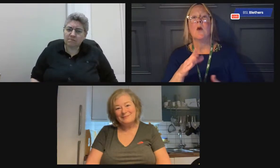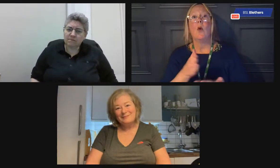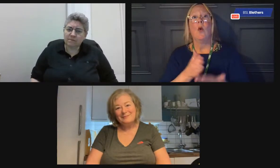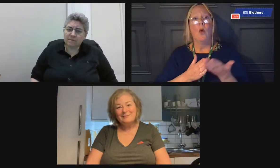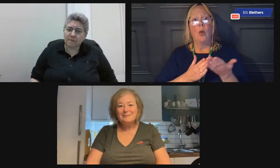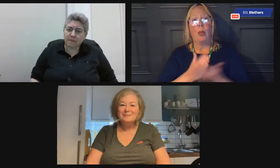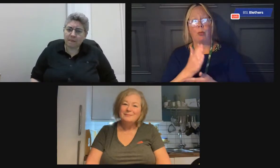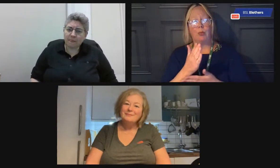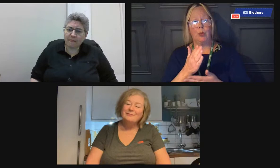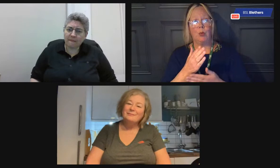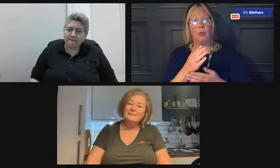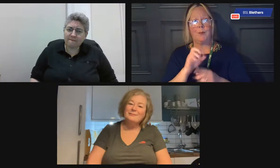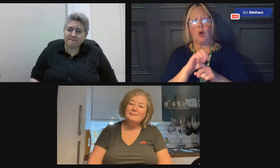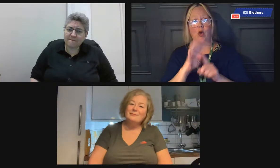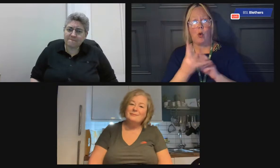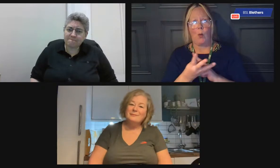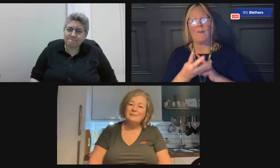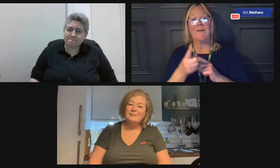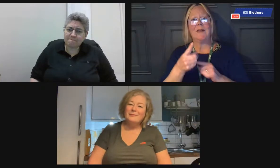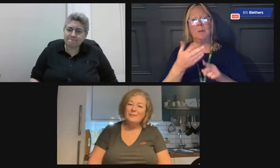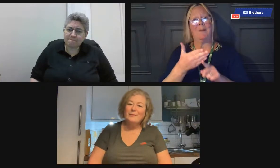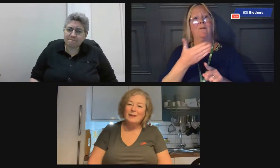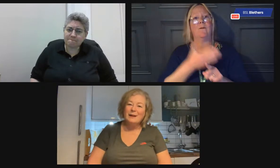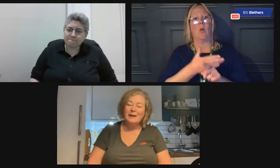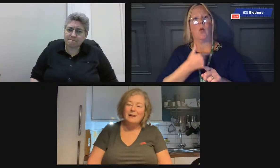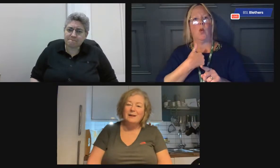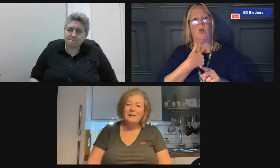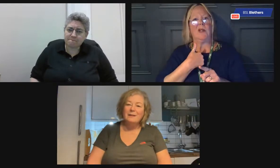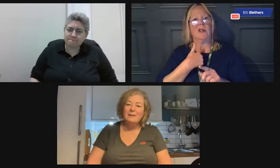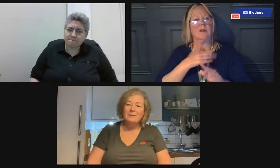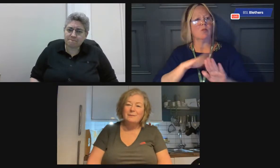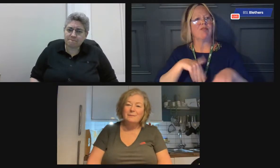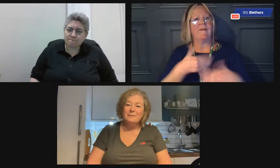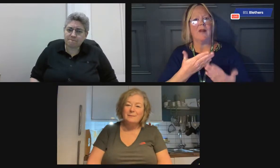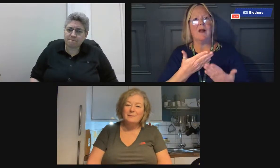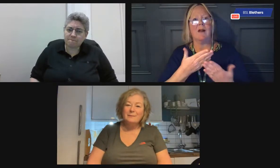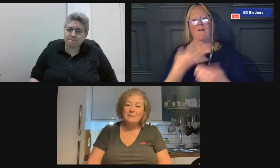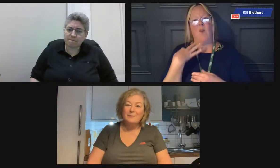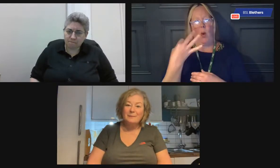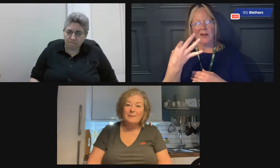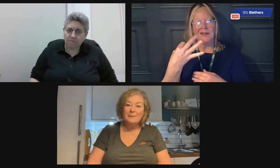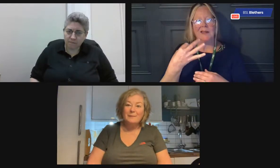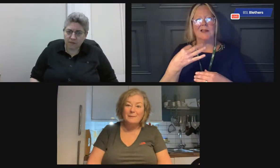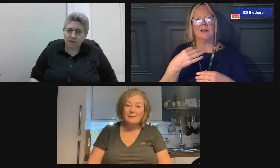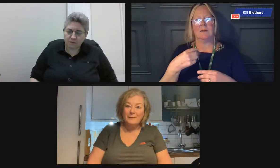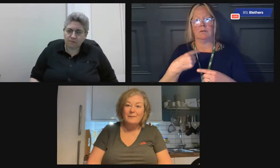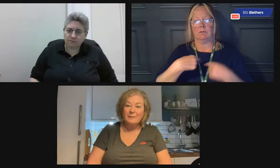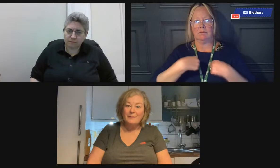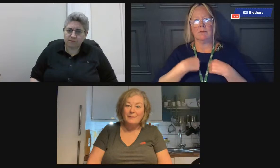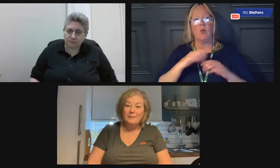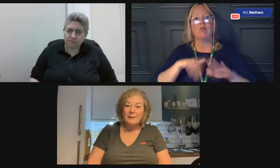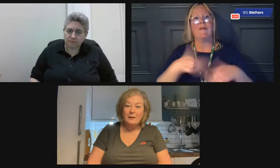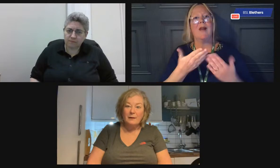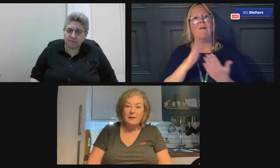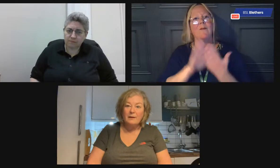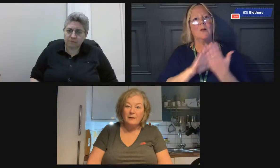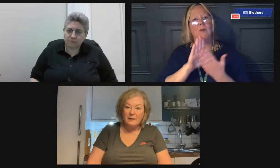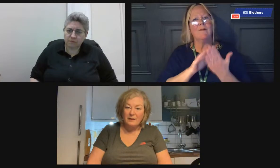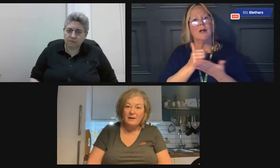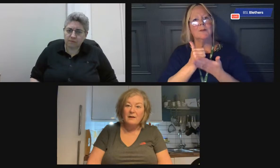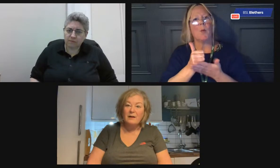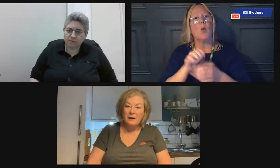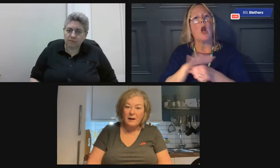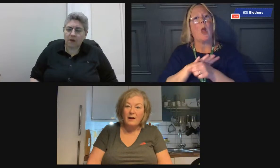Nikki and say, how difficult is it to support people like Colleen? Well, honestly, COVID, before COVID,